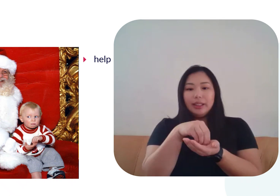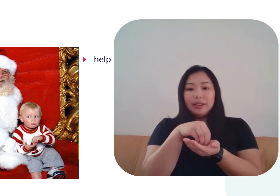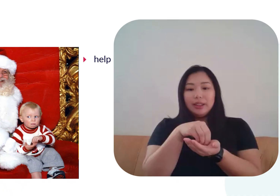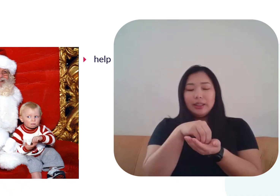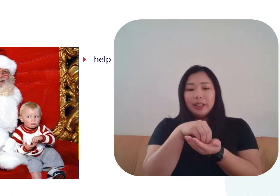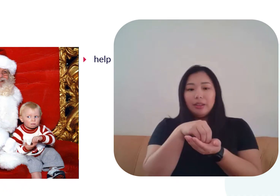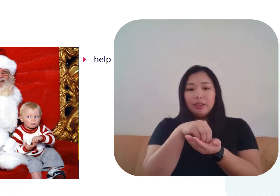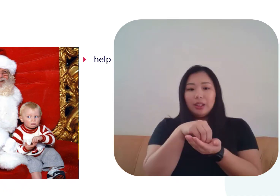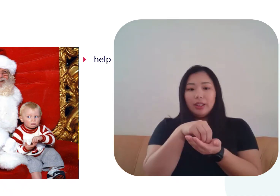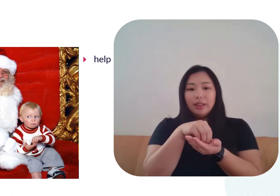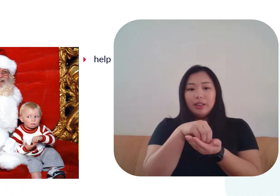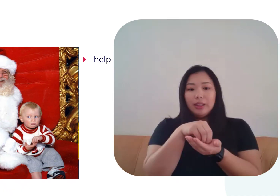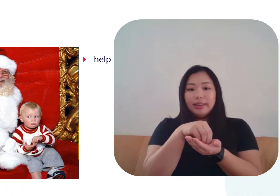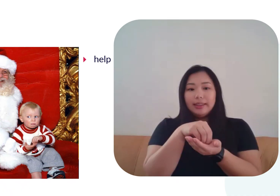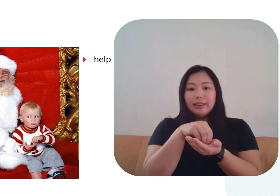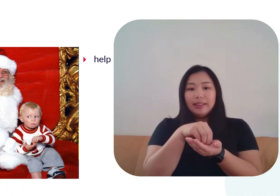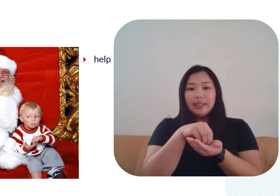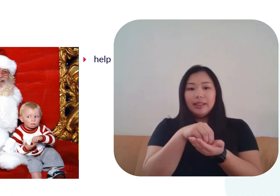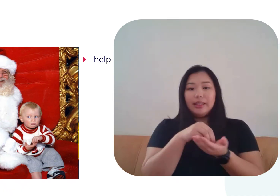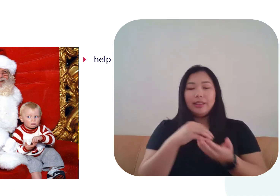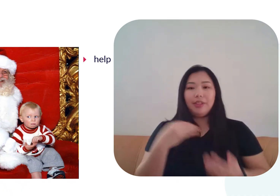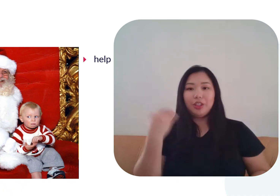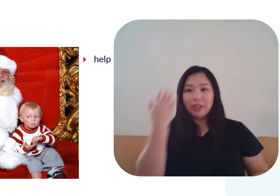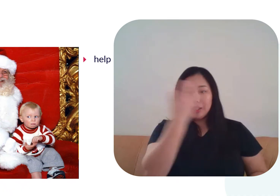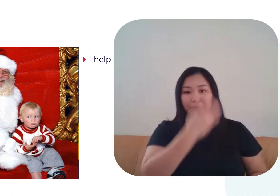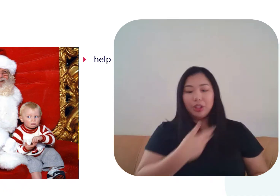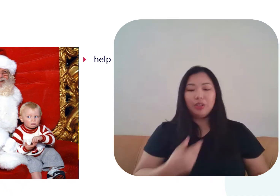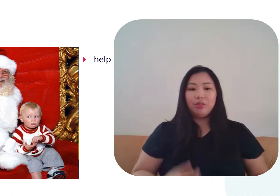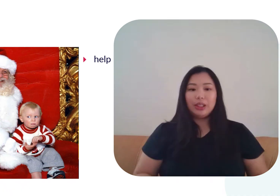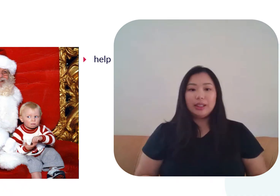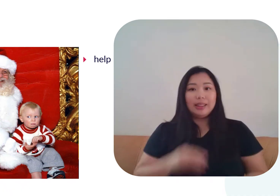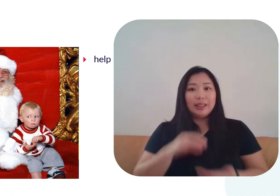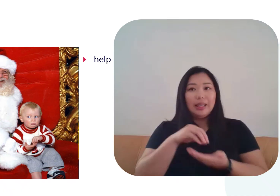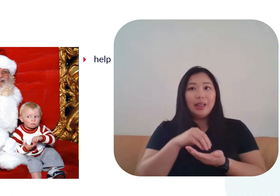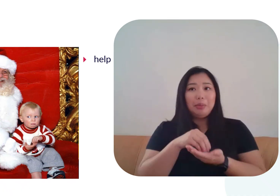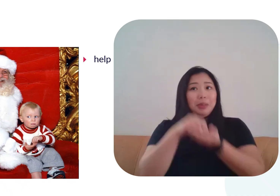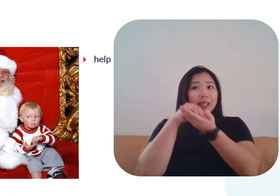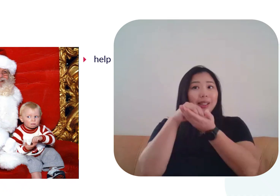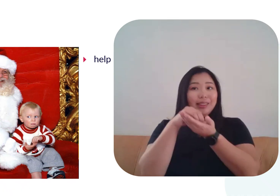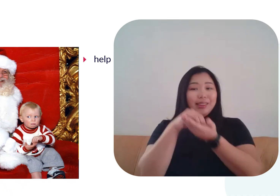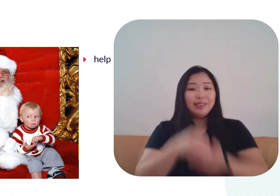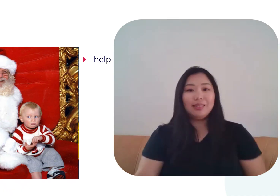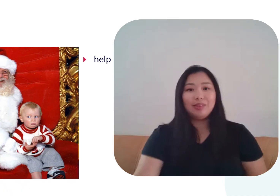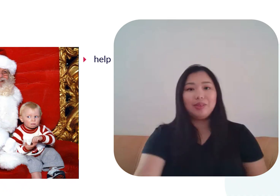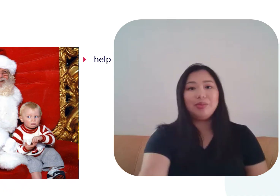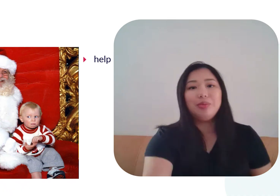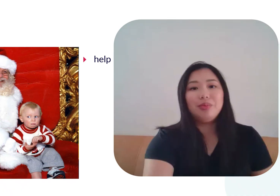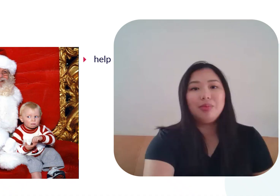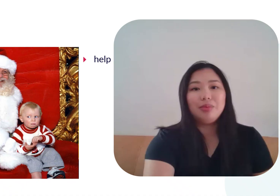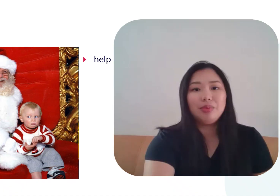his hand together like this, and his facial expression reads, "Help me."